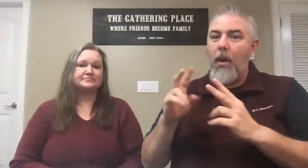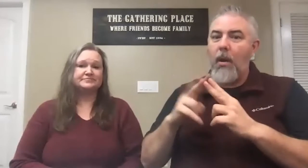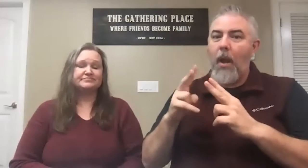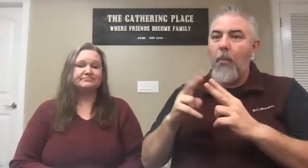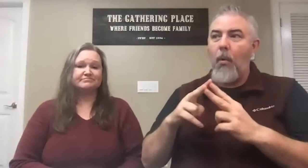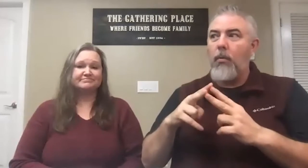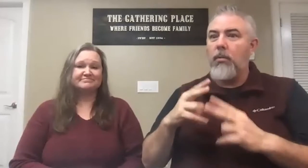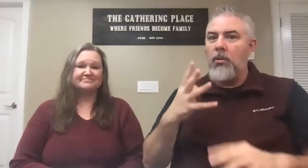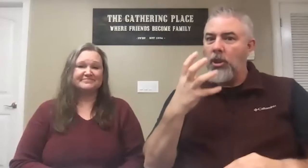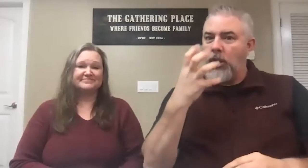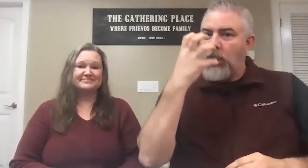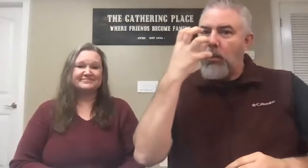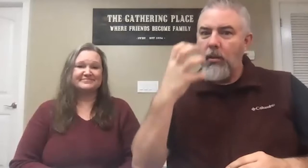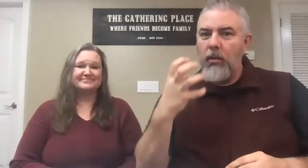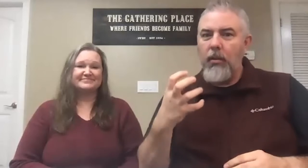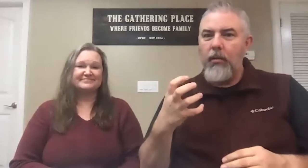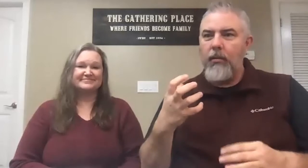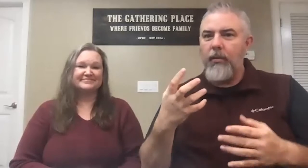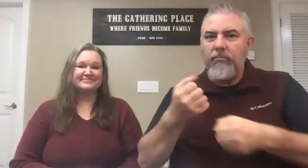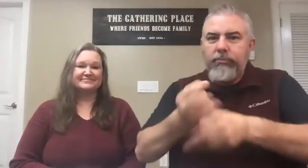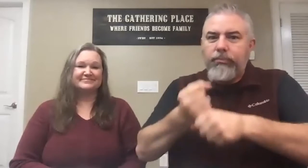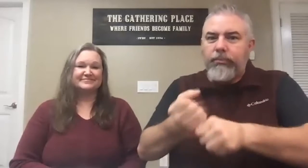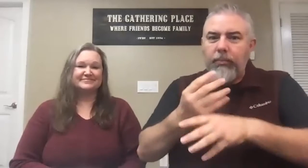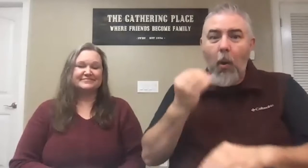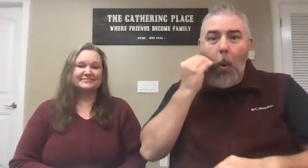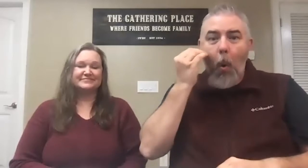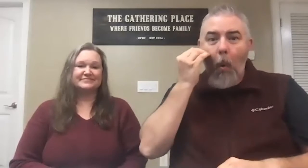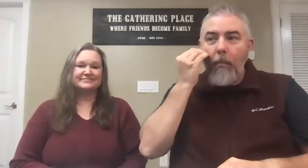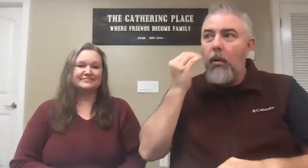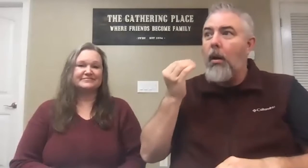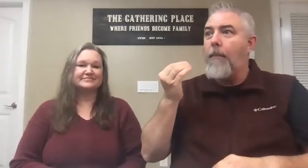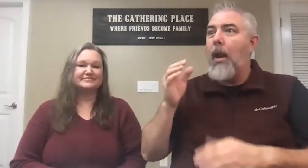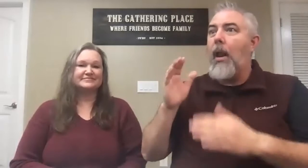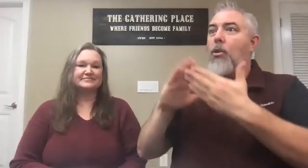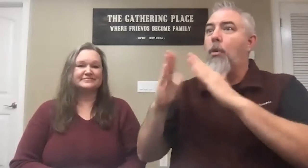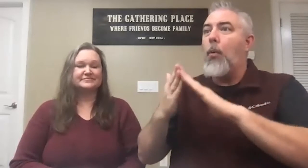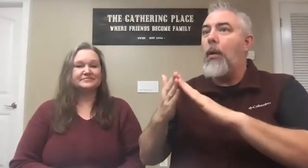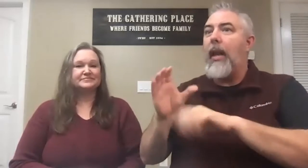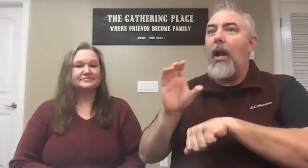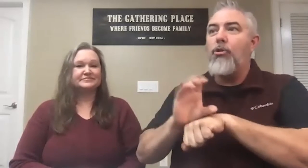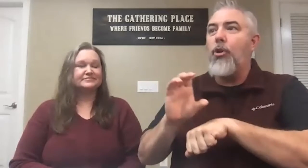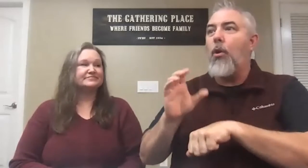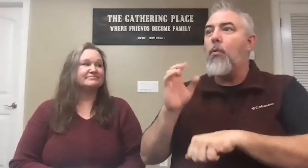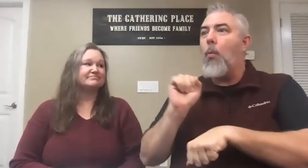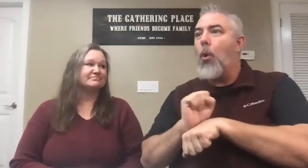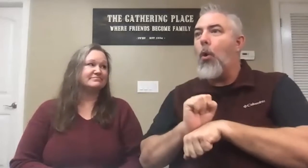Sometimes married couples, they're angry at home, but then when they go out to the